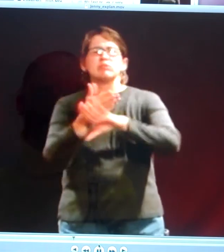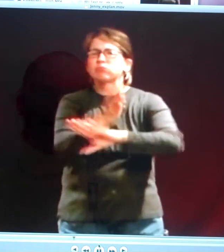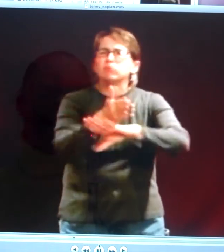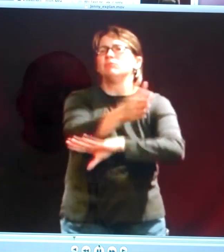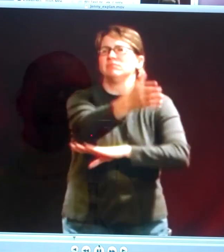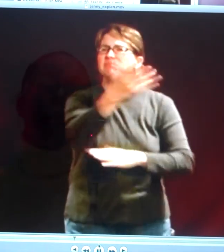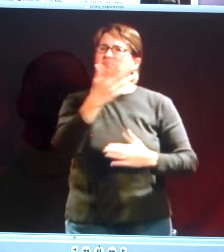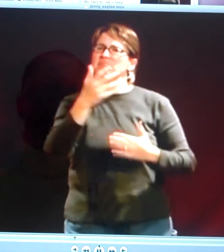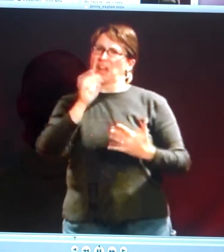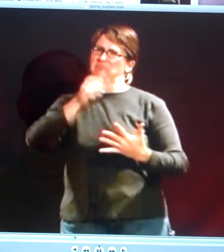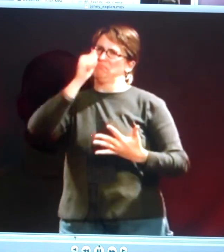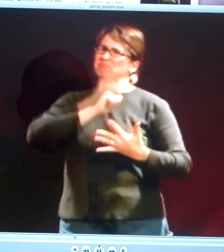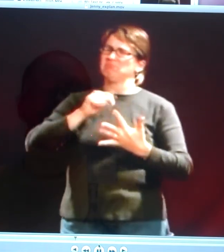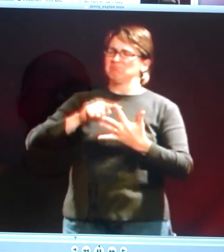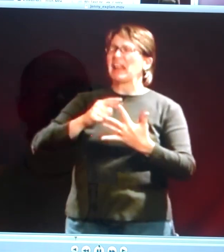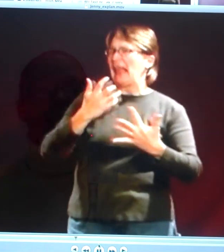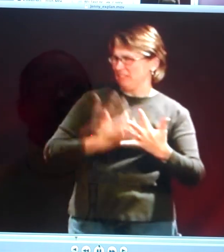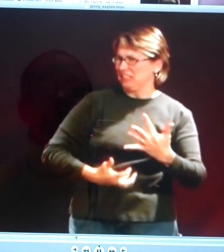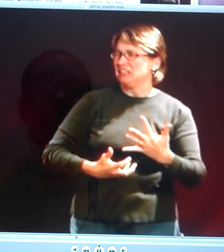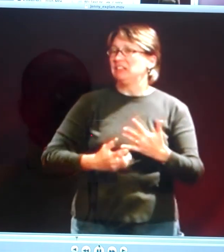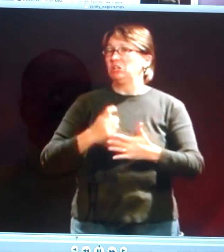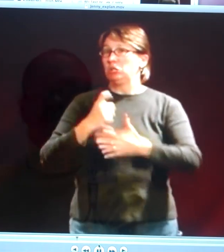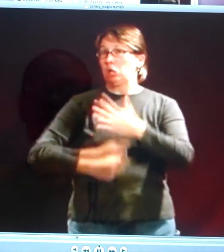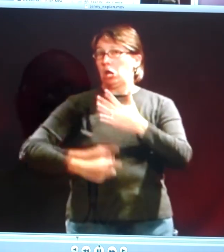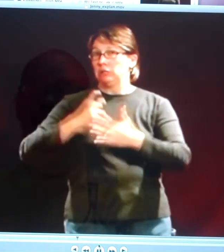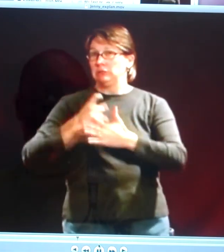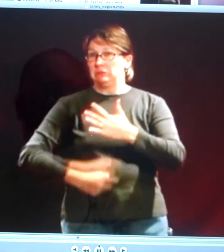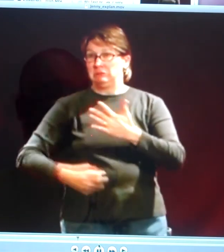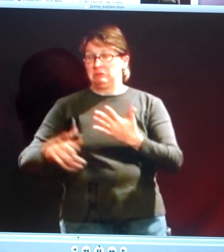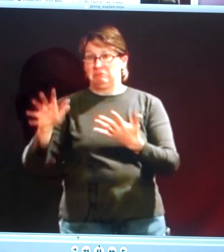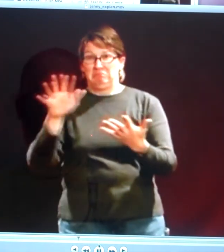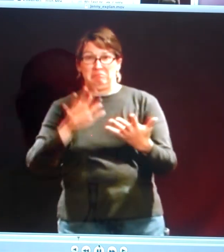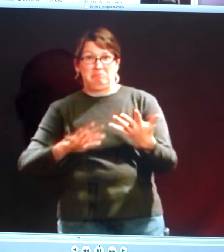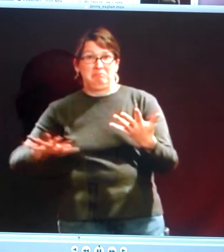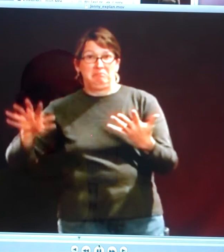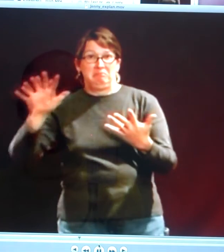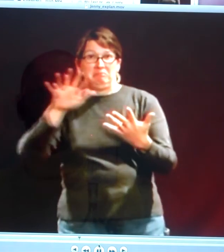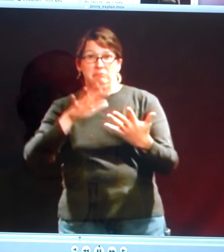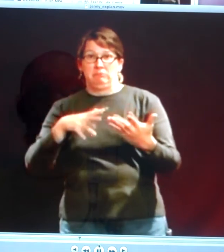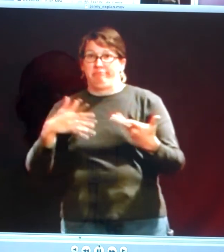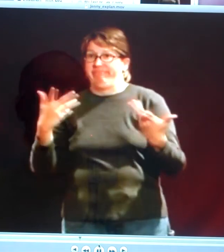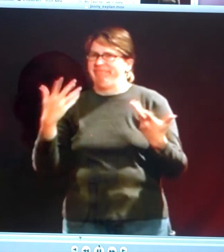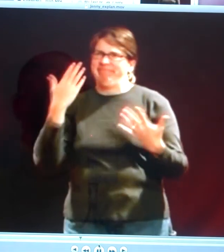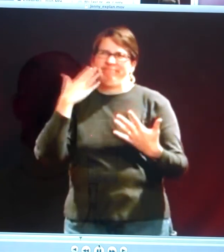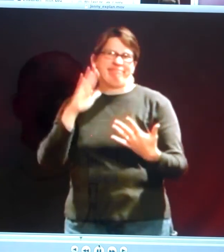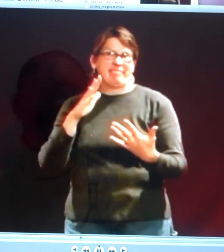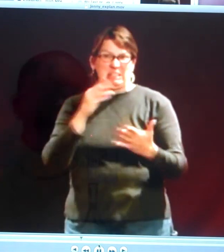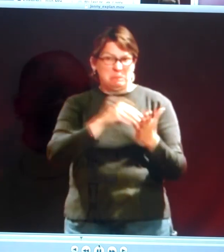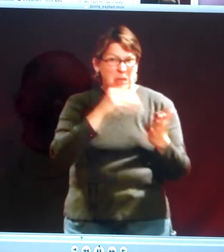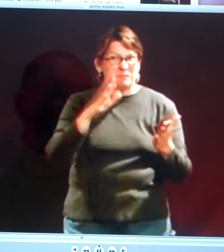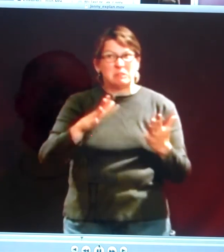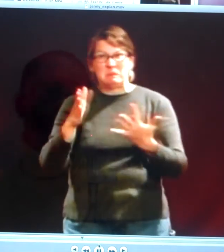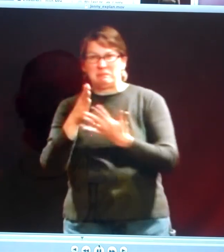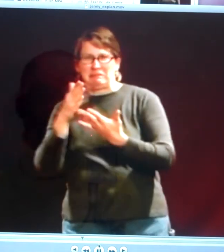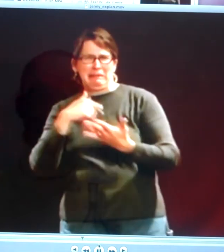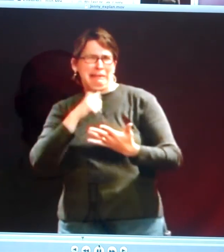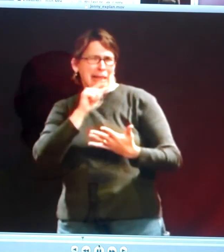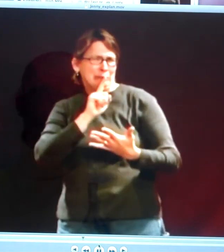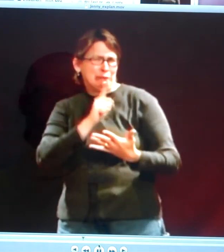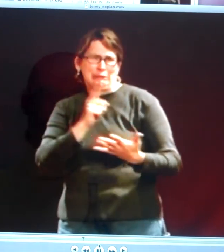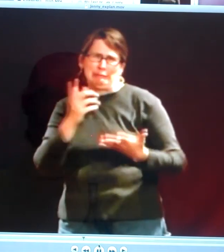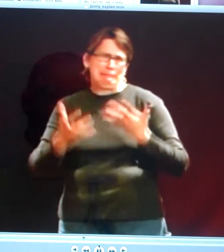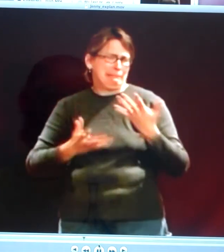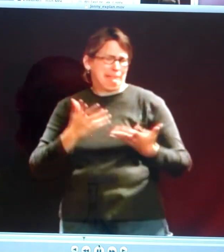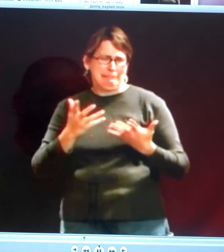durable rubber. So it's really easy to maneuver through the water. Now the cost for that, I'm not really sure if